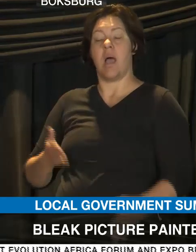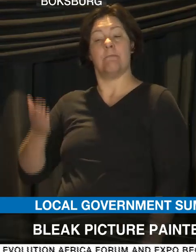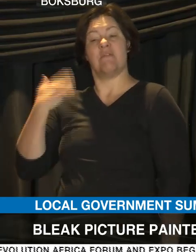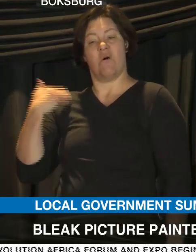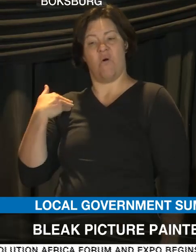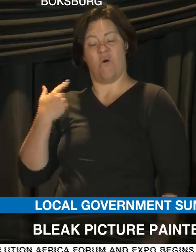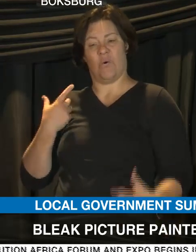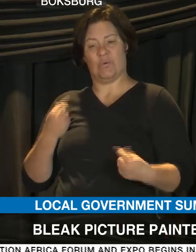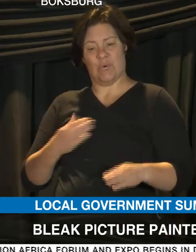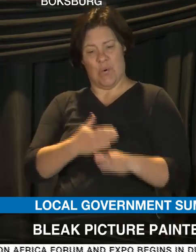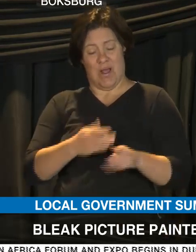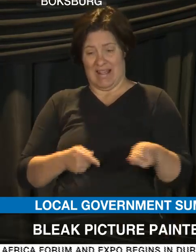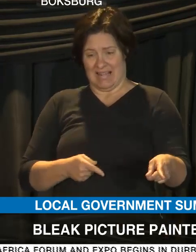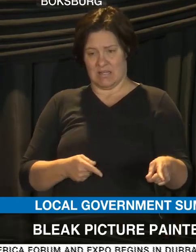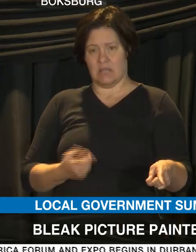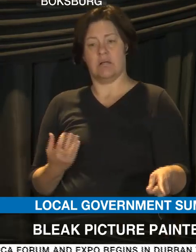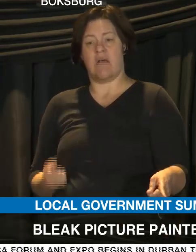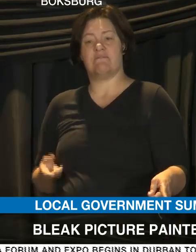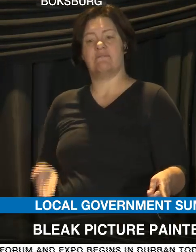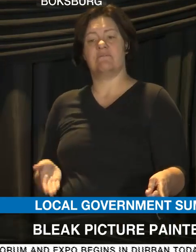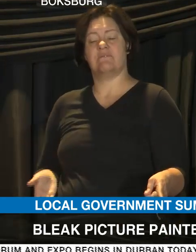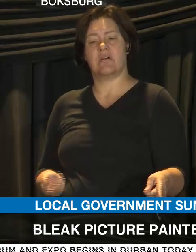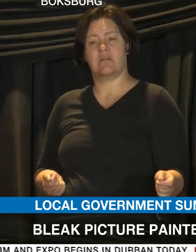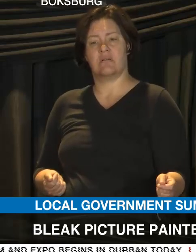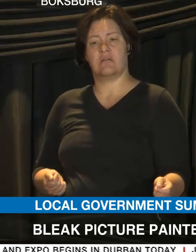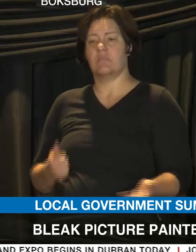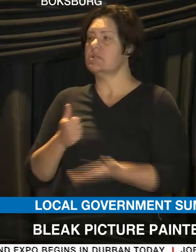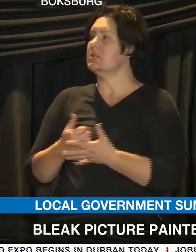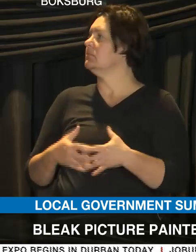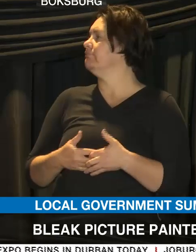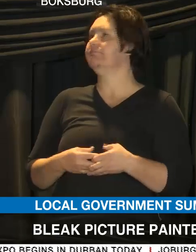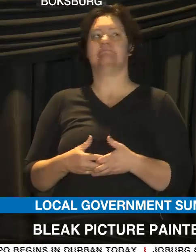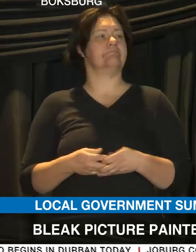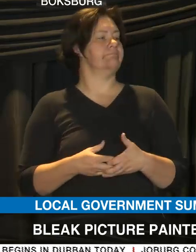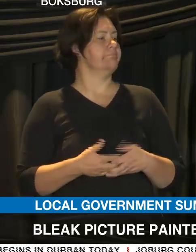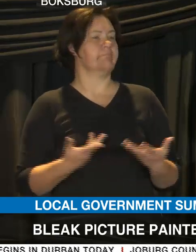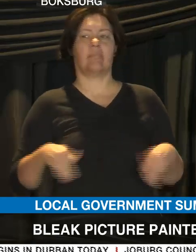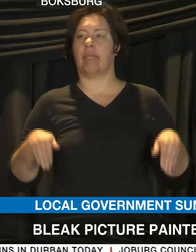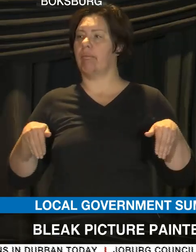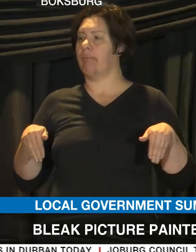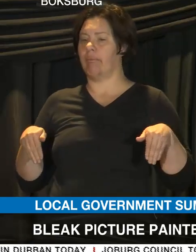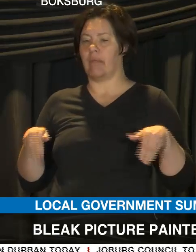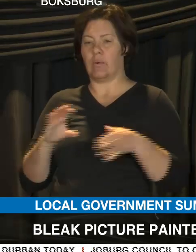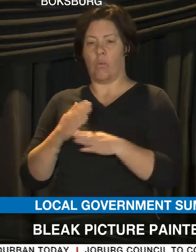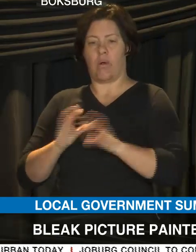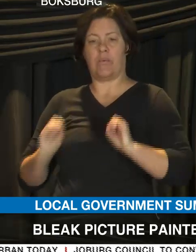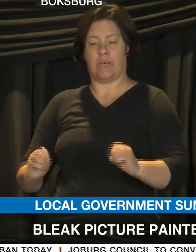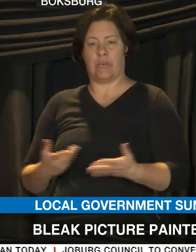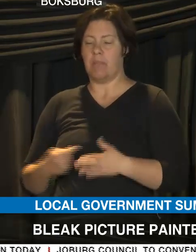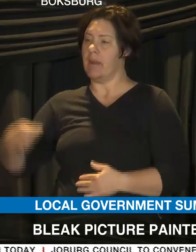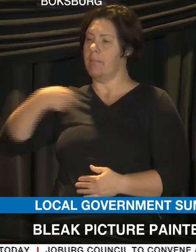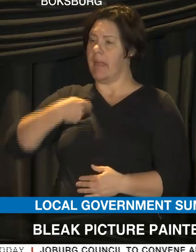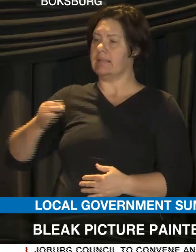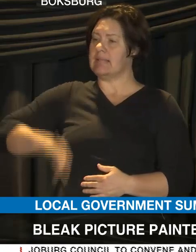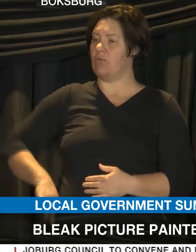do that function that has been outsourced. They sit and do not do any work. They just get